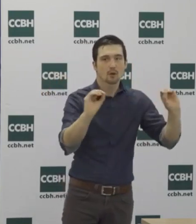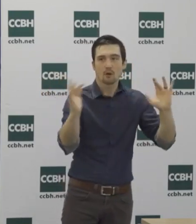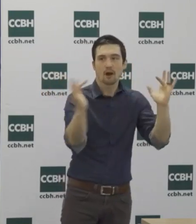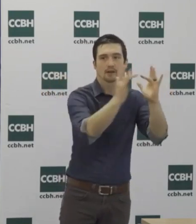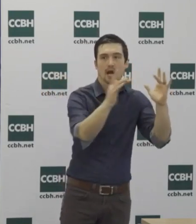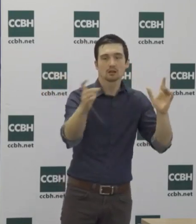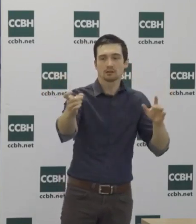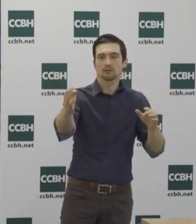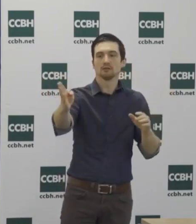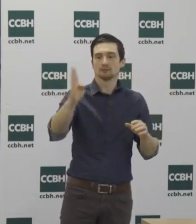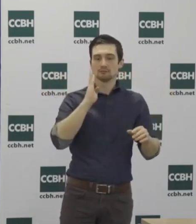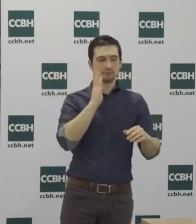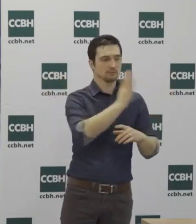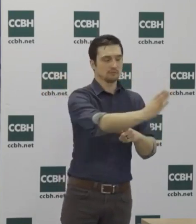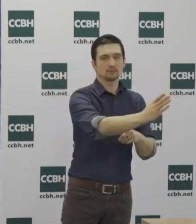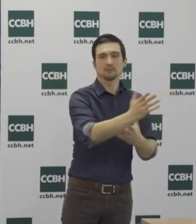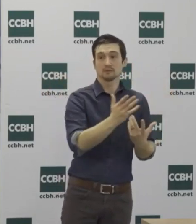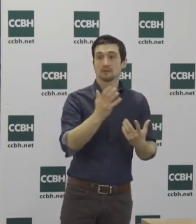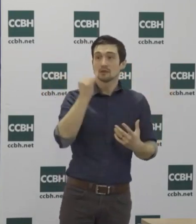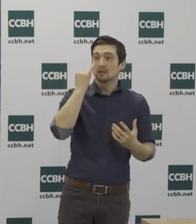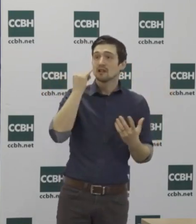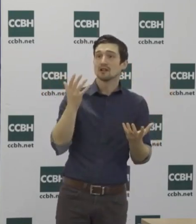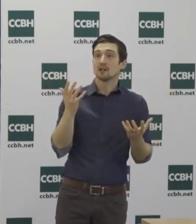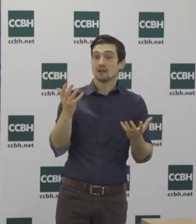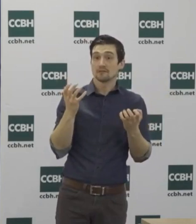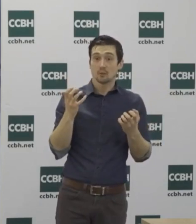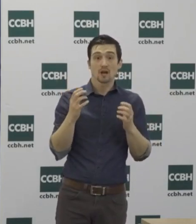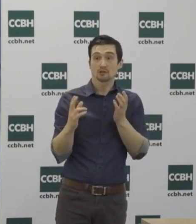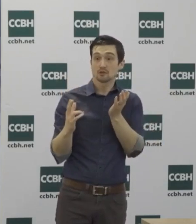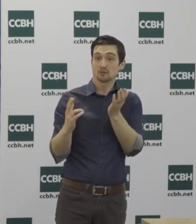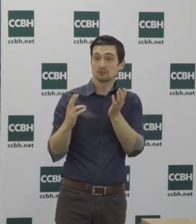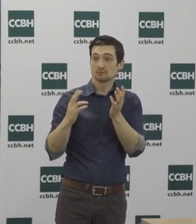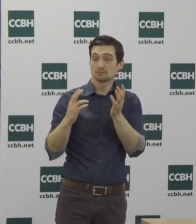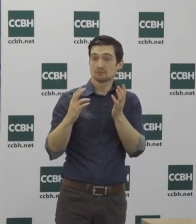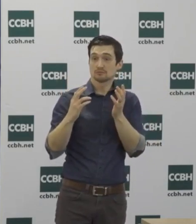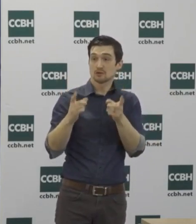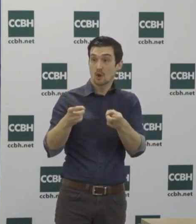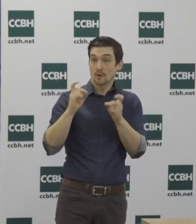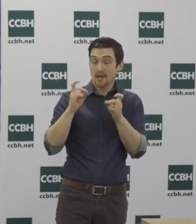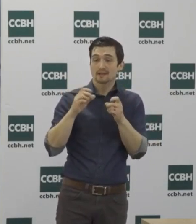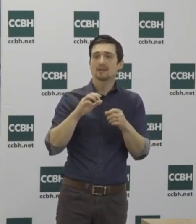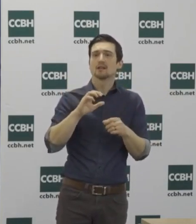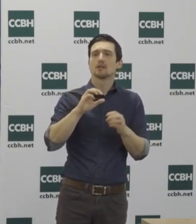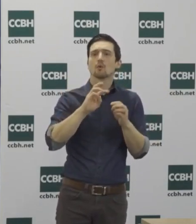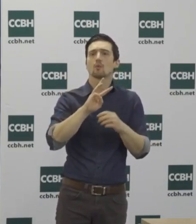up to donate to Operation Cuyahoga Cares, please go to our website. It's